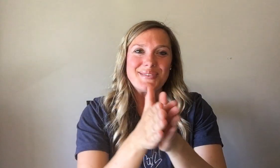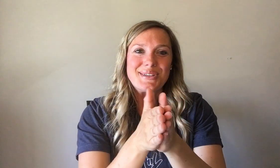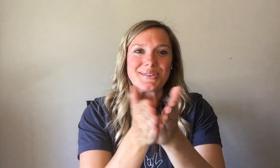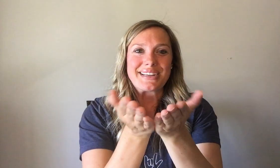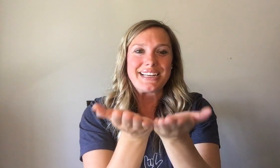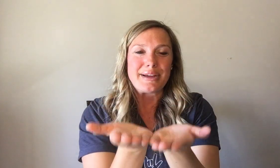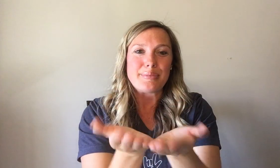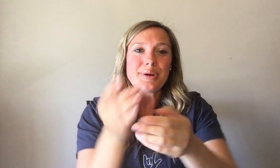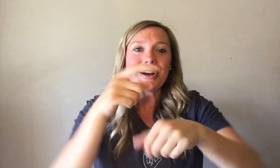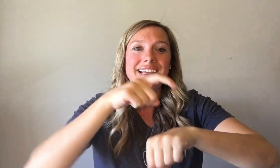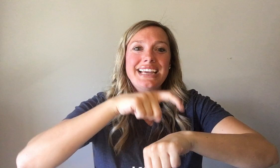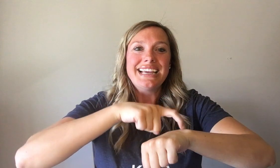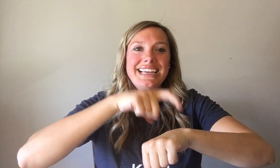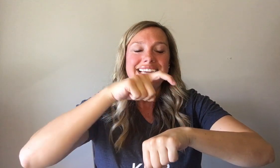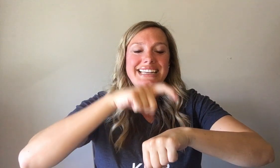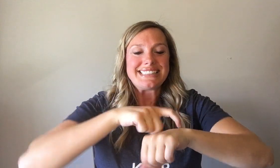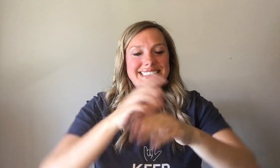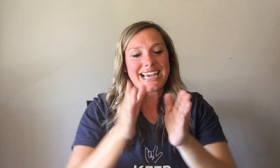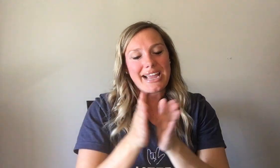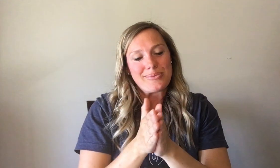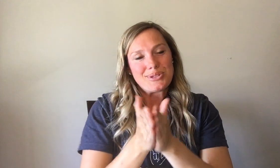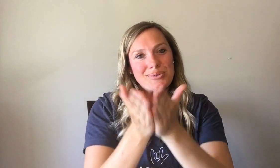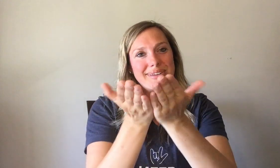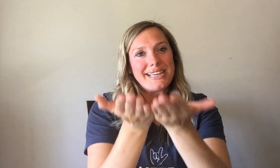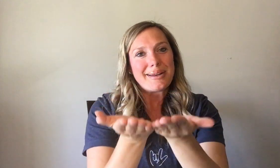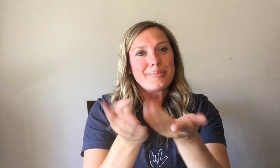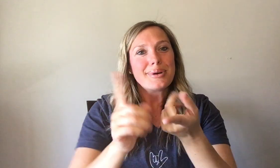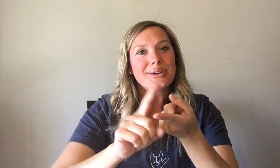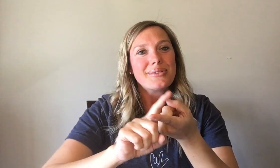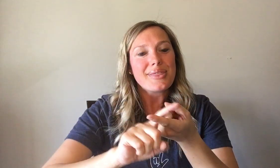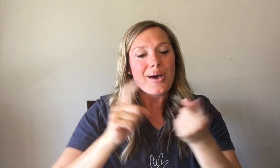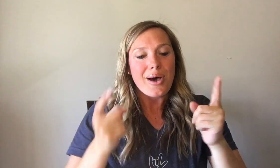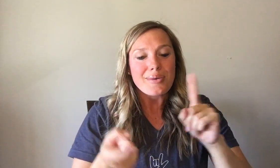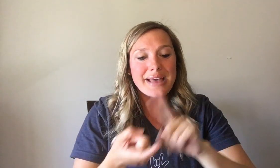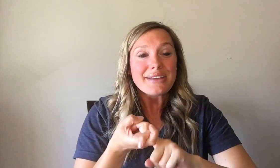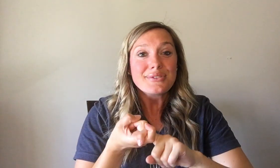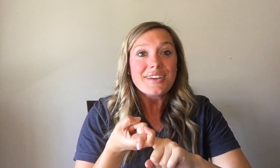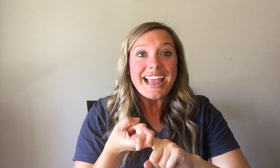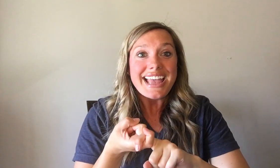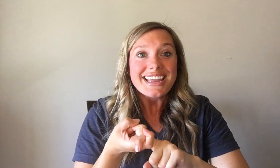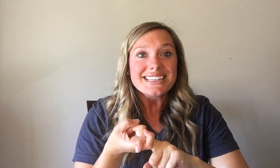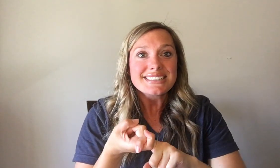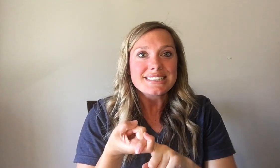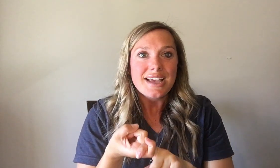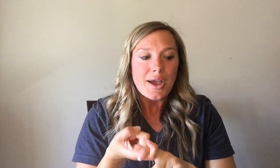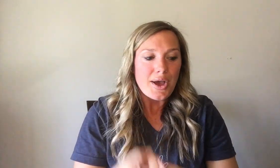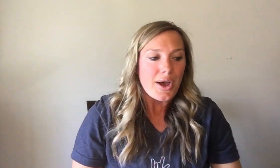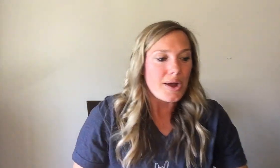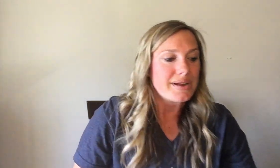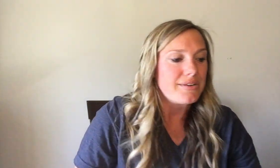to read a book. It is time to read a book with all my friends. All right,